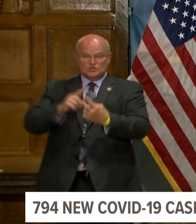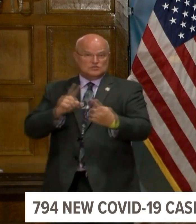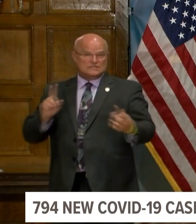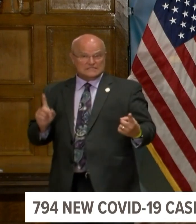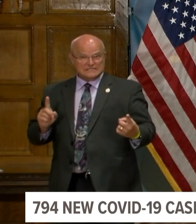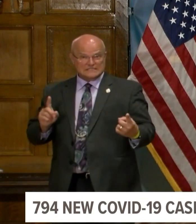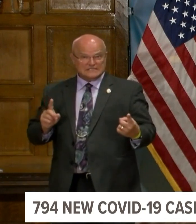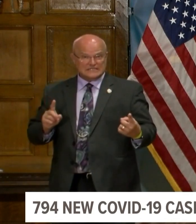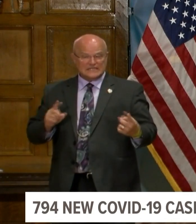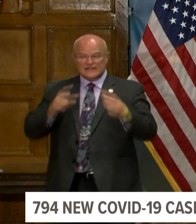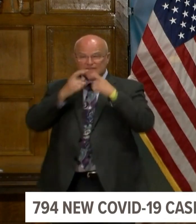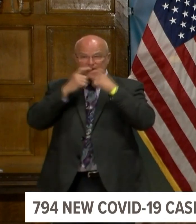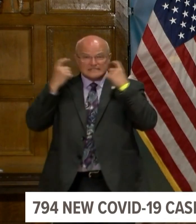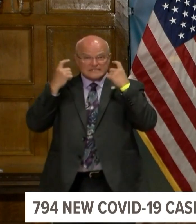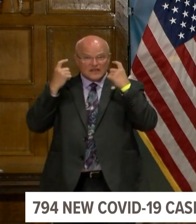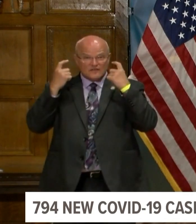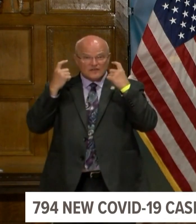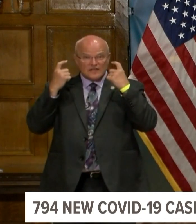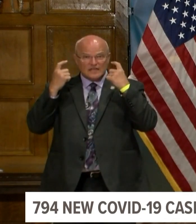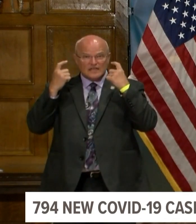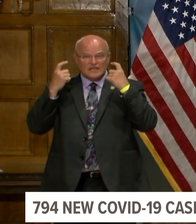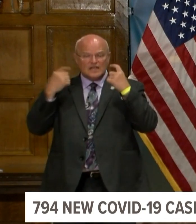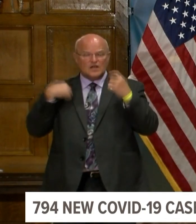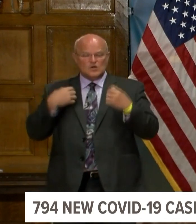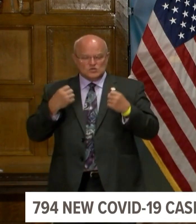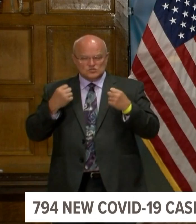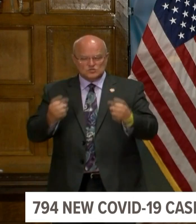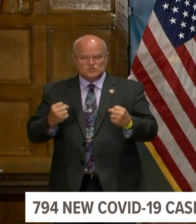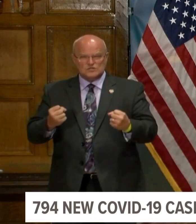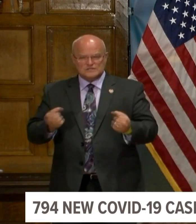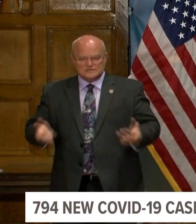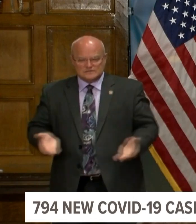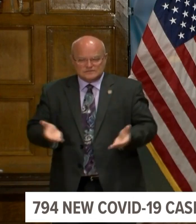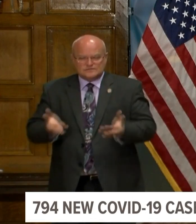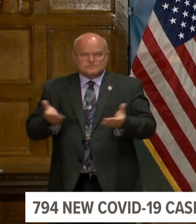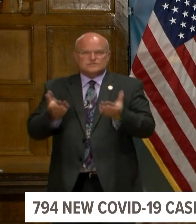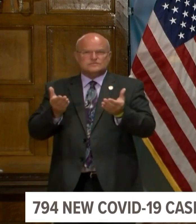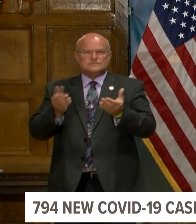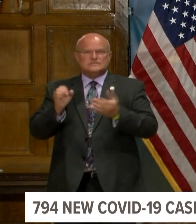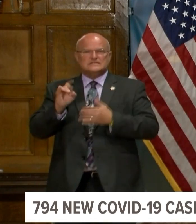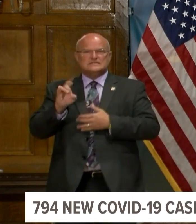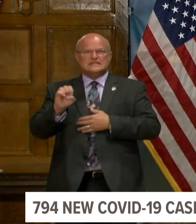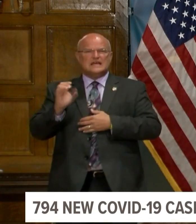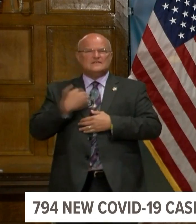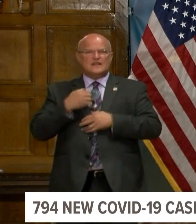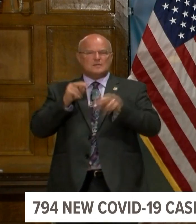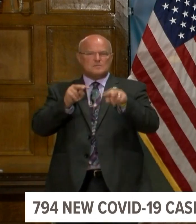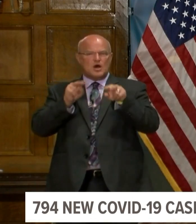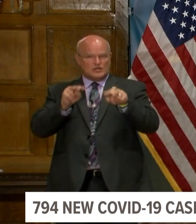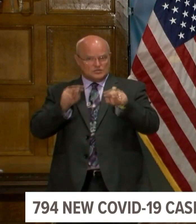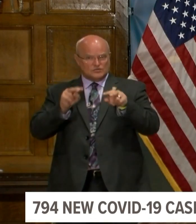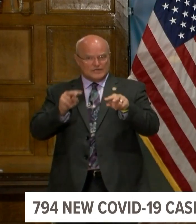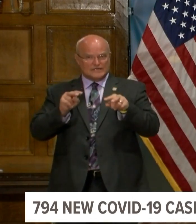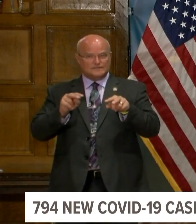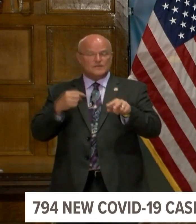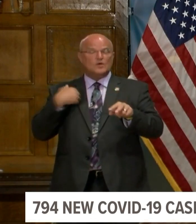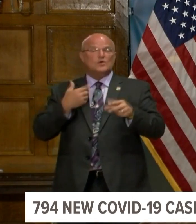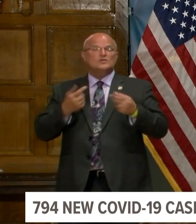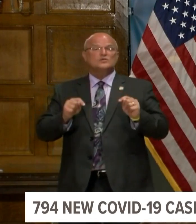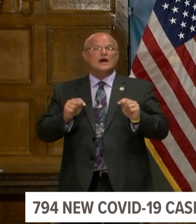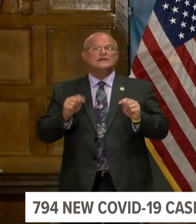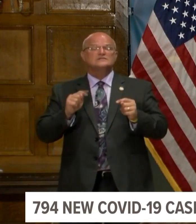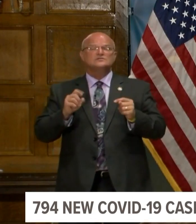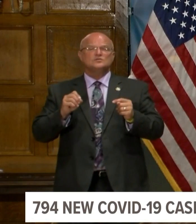distancing and face coverings. We're strengthening the enforcement side of our monitoring. We're trying